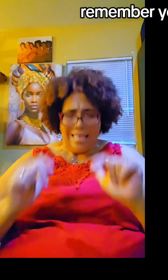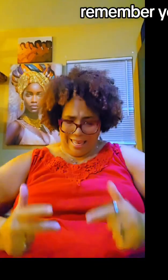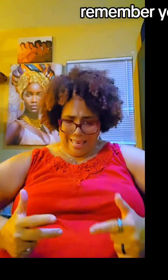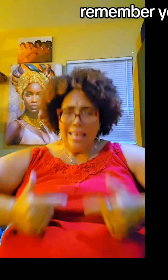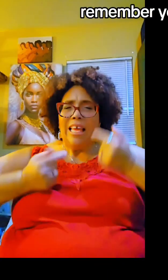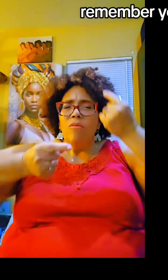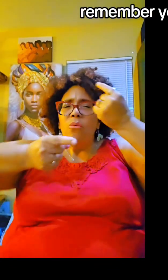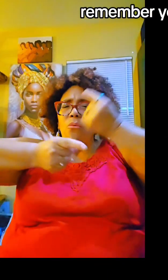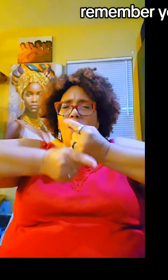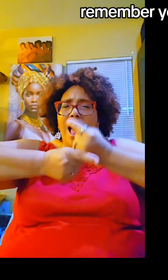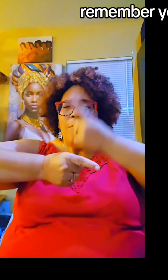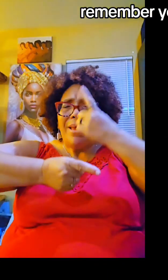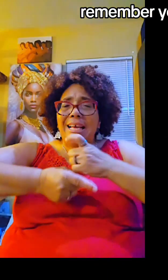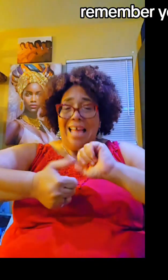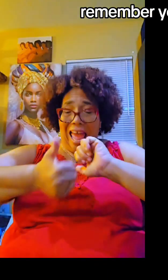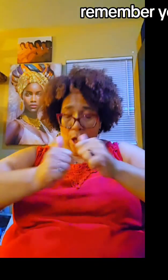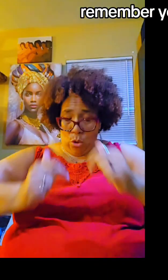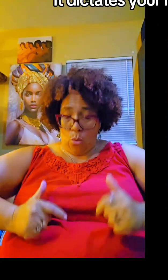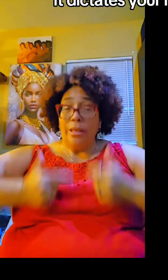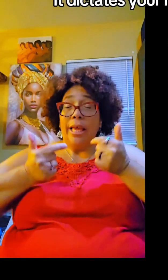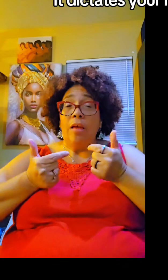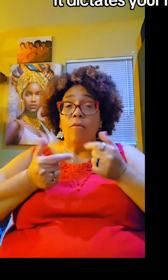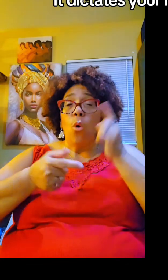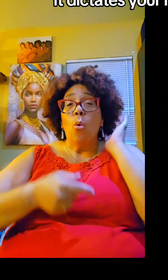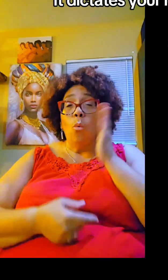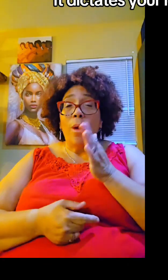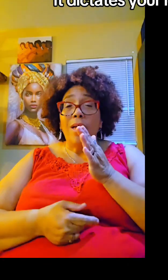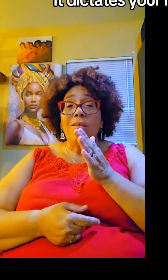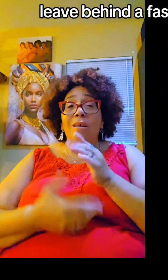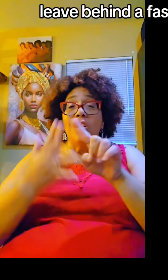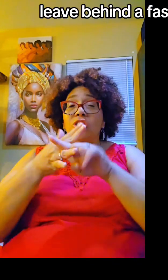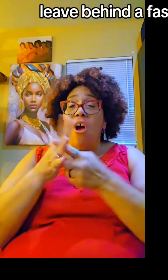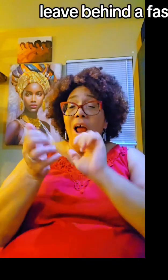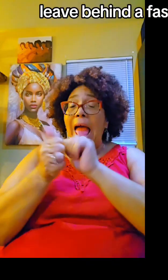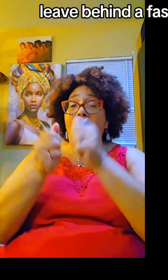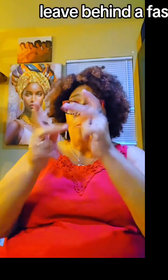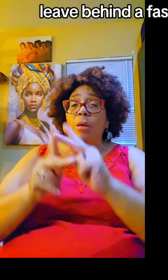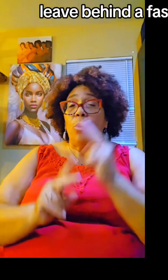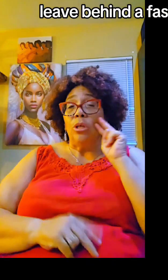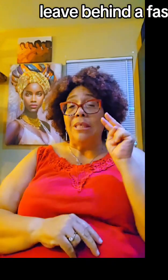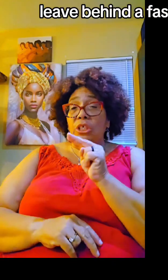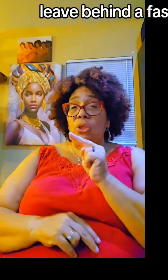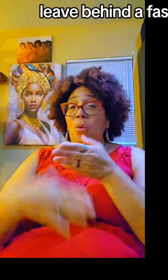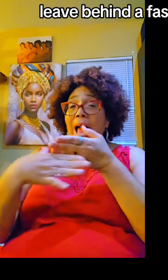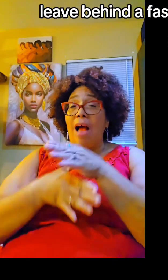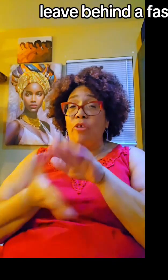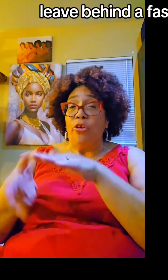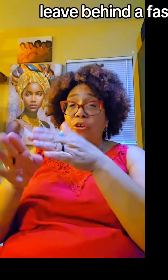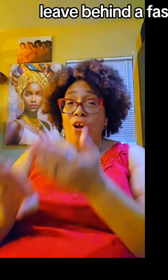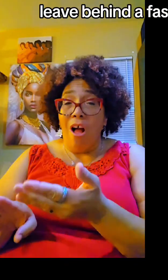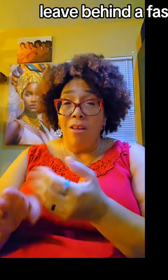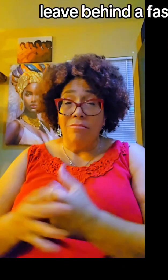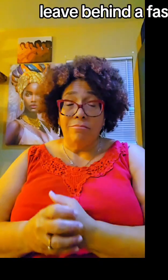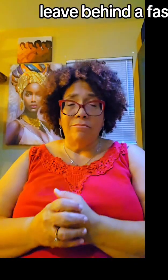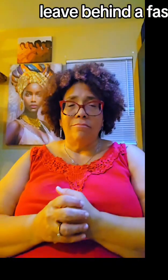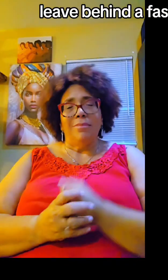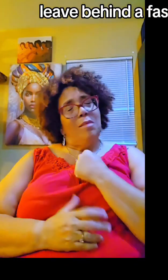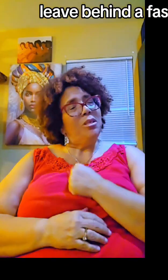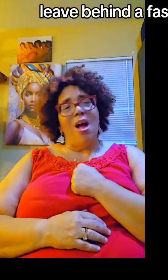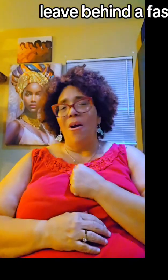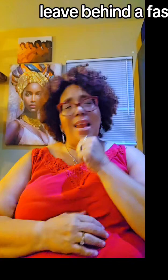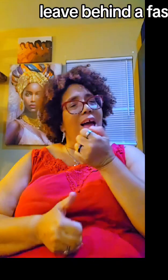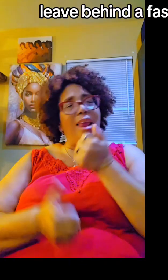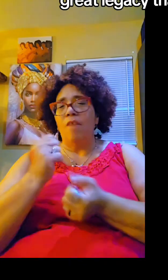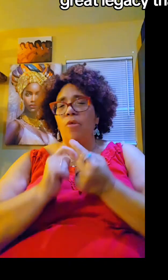because it dictates how people remember you. It dictates your legacy. And I'm sorry, everybody doesn't leave behind